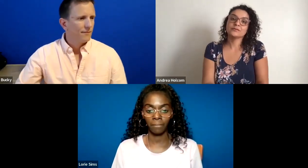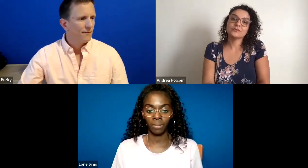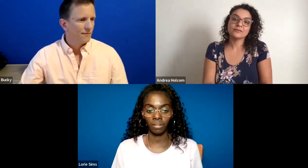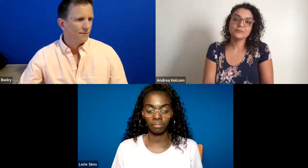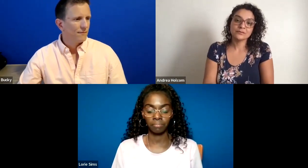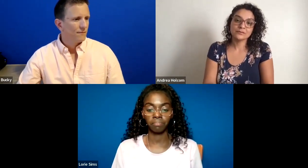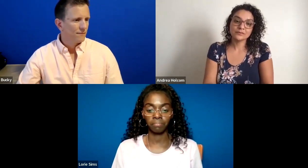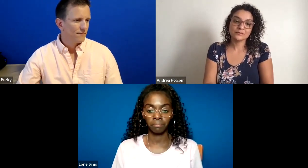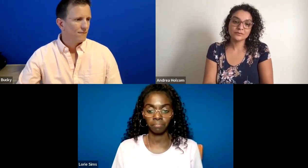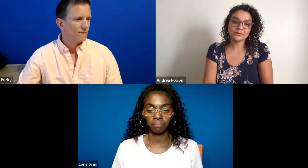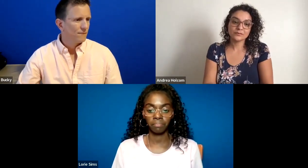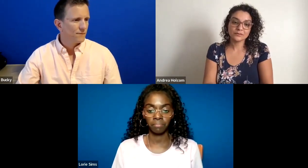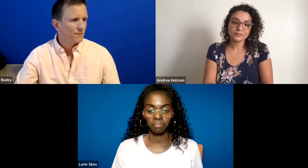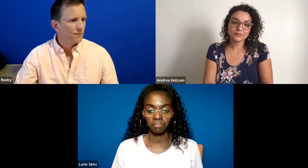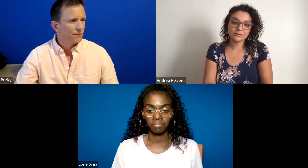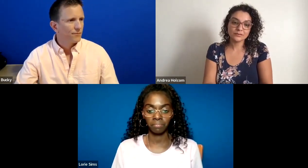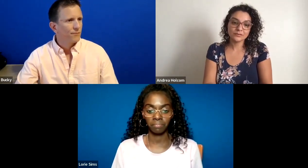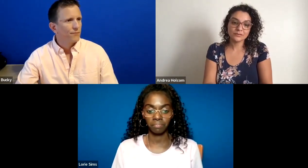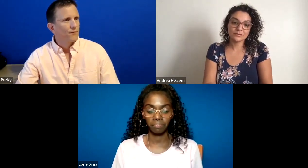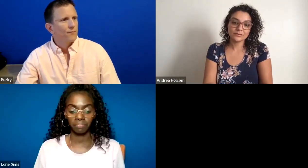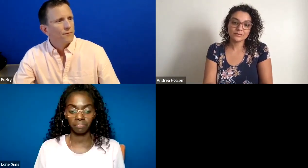their camera.